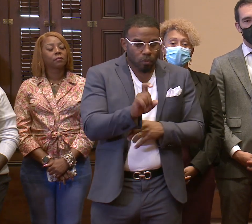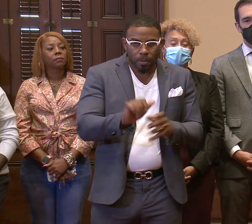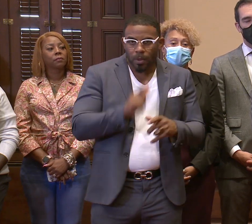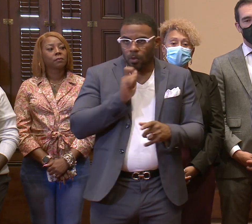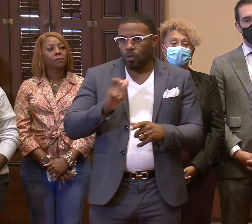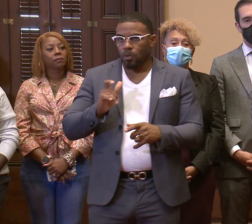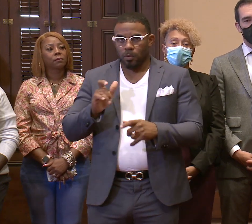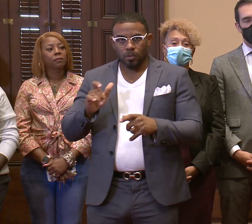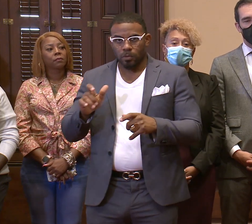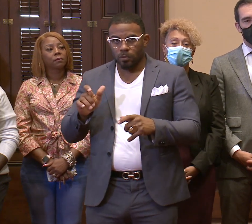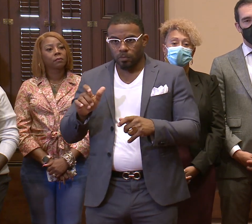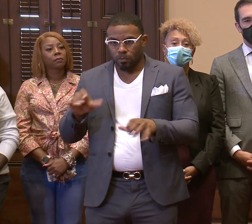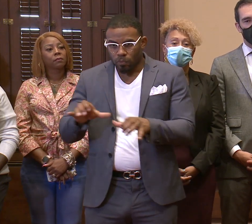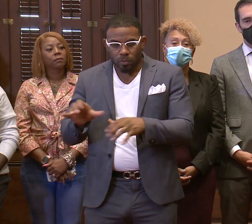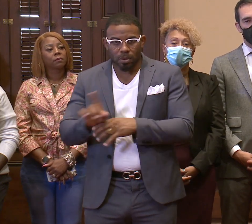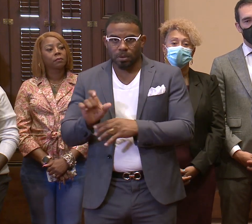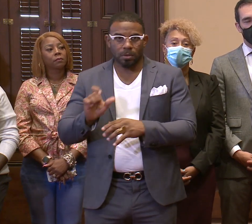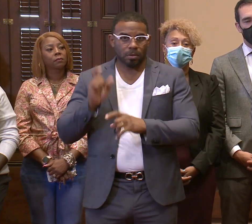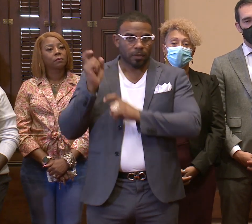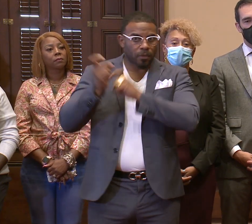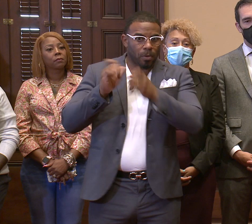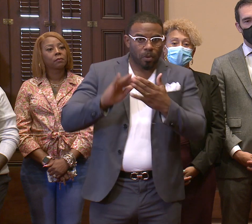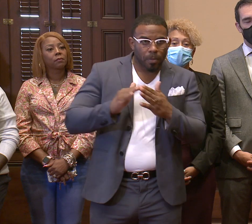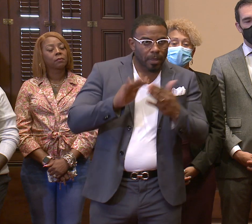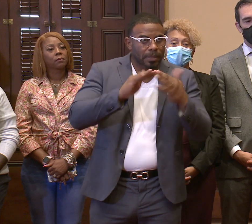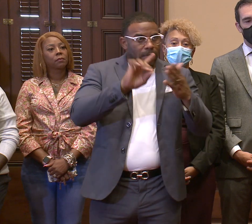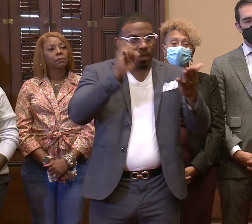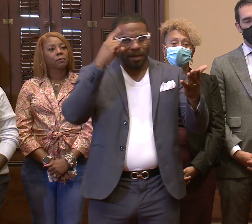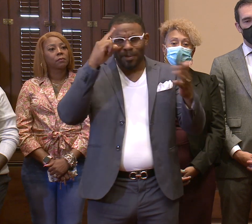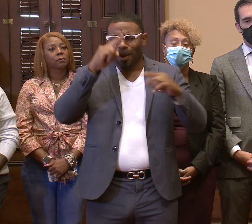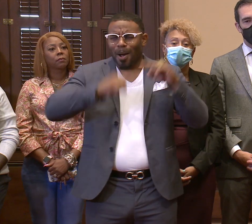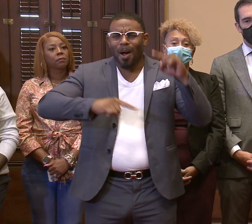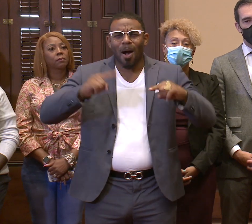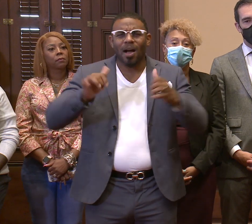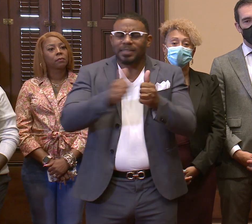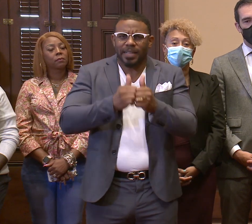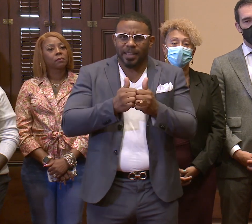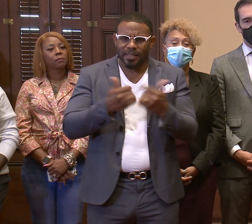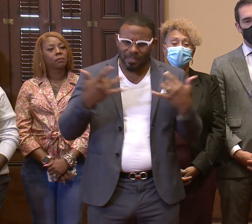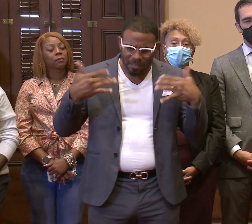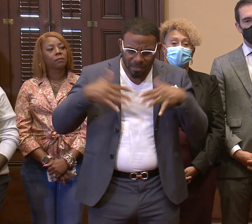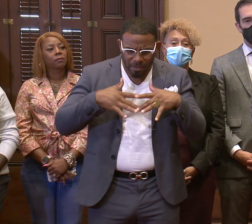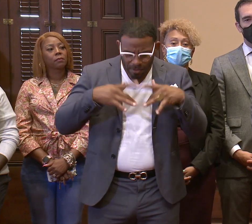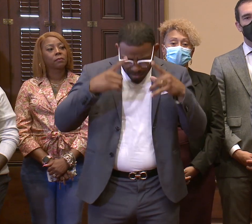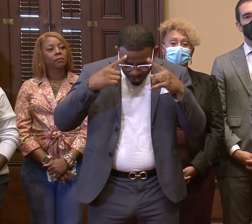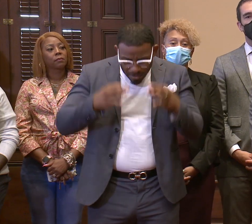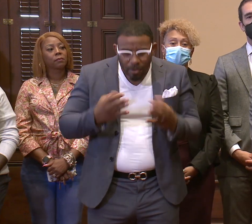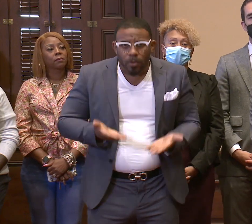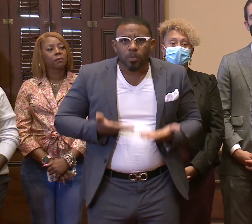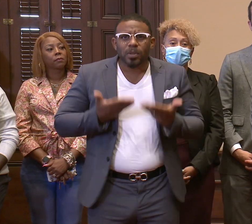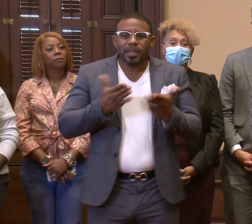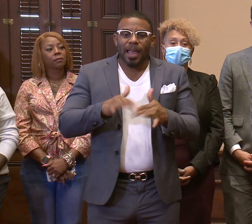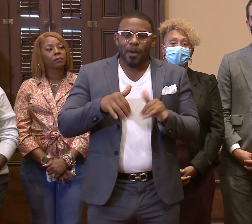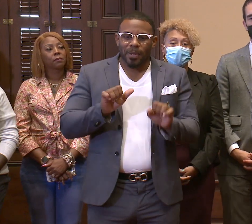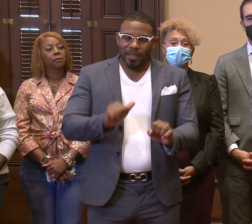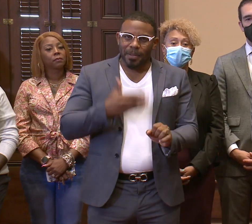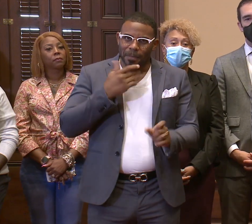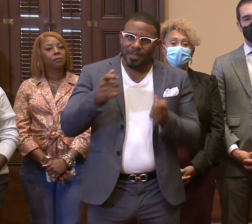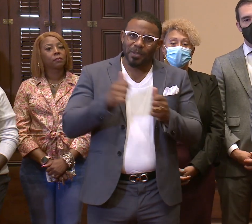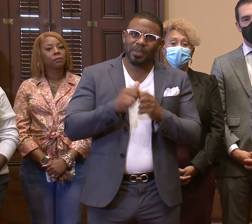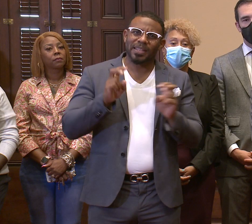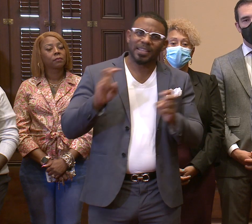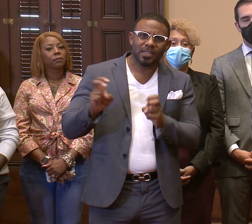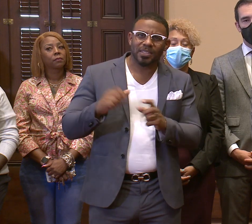who formlessly squeegee, the philanthropic community, city government, all together to come together to present how we can deal with the